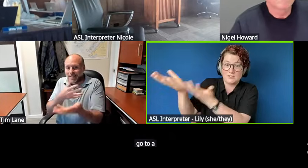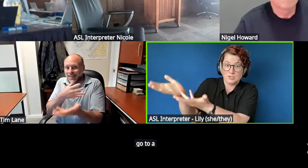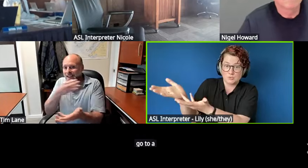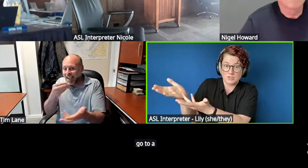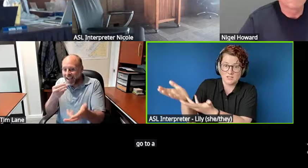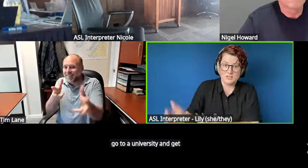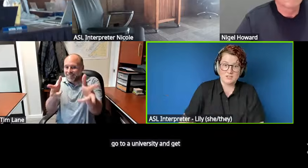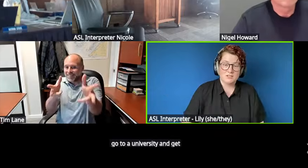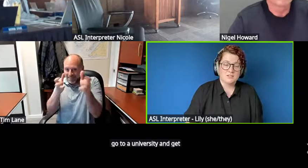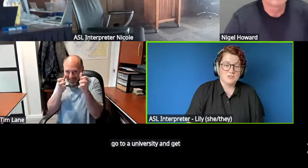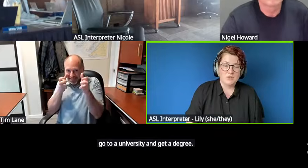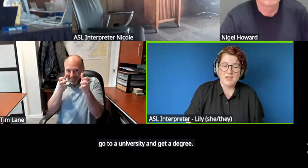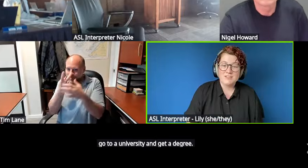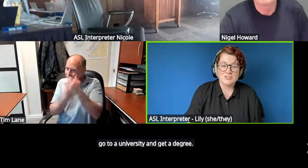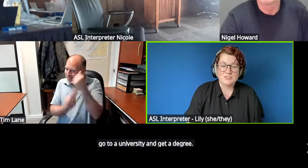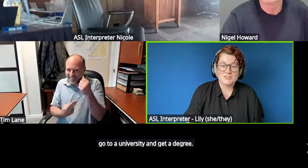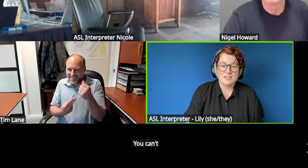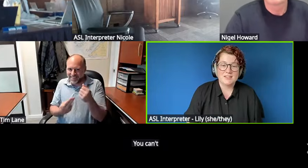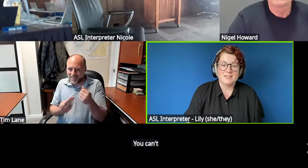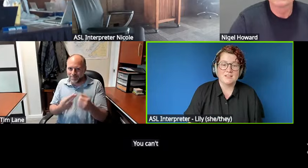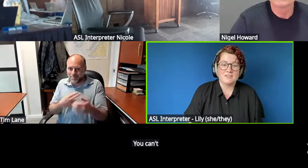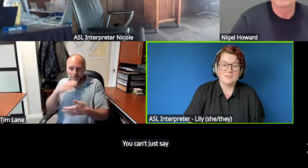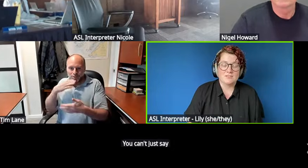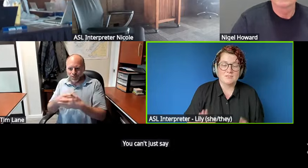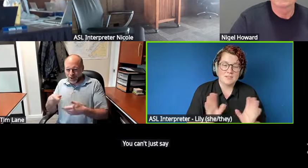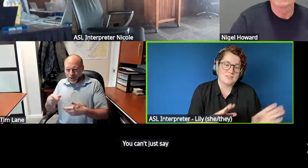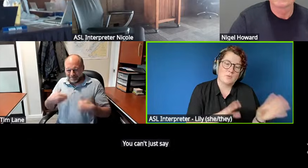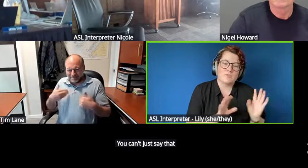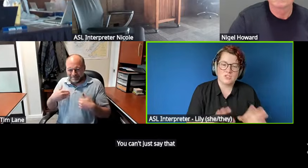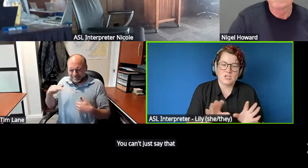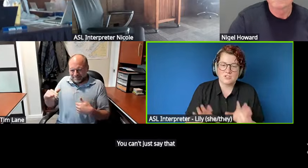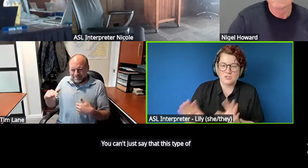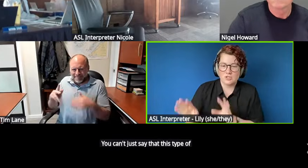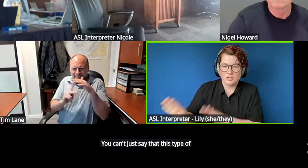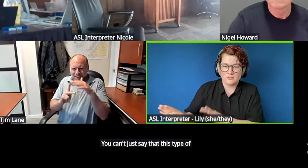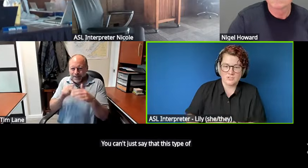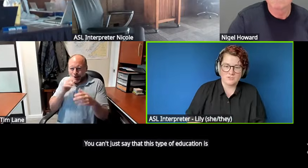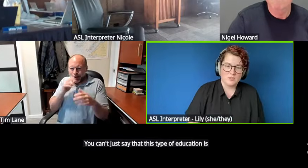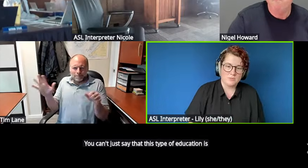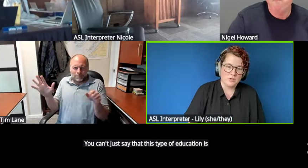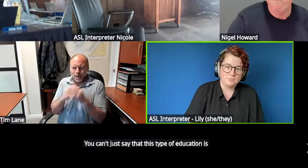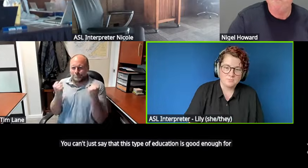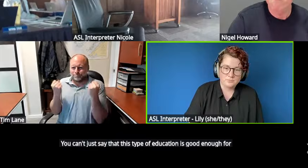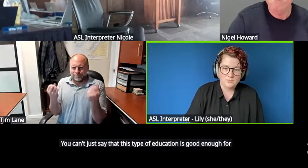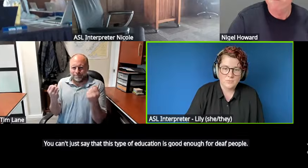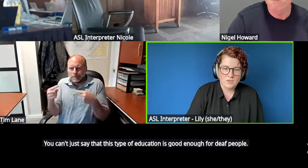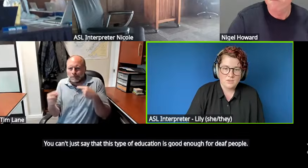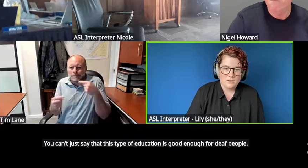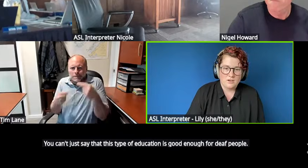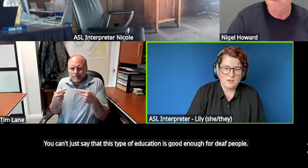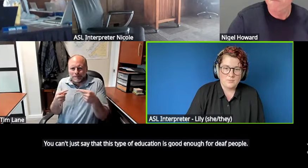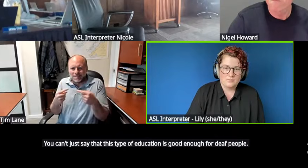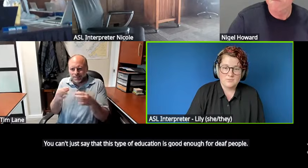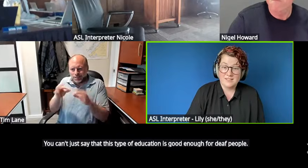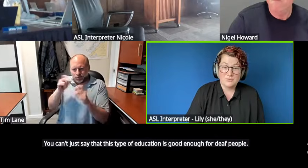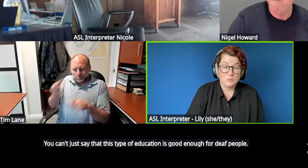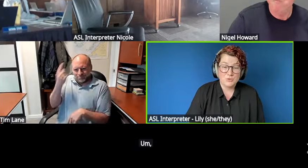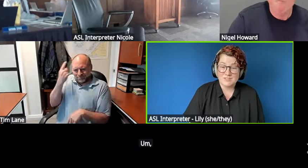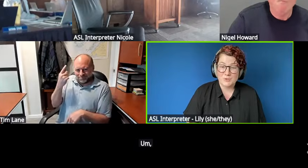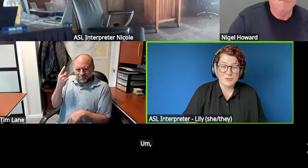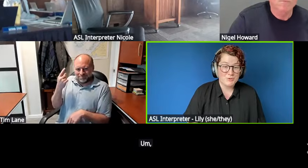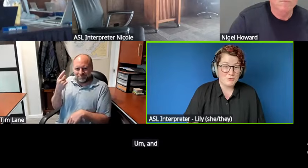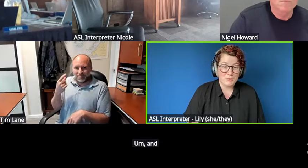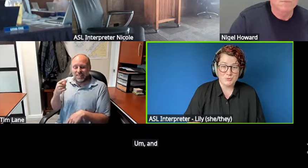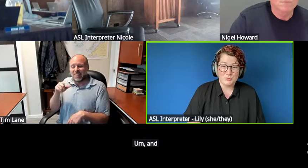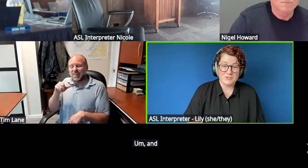university and get a degree. You can't just say that this type of education is good enough for deaf people. And